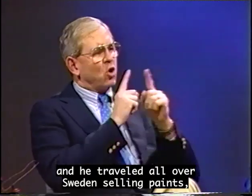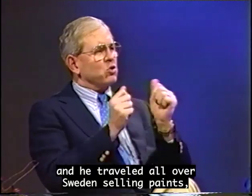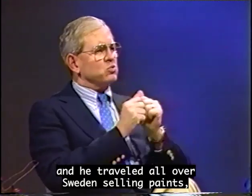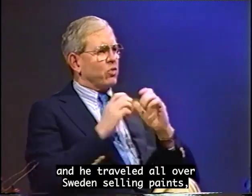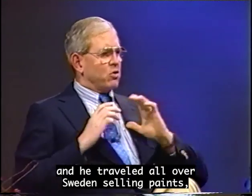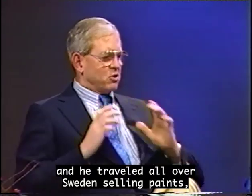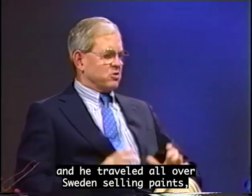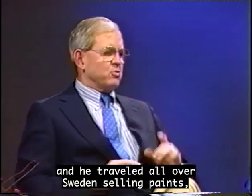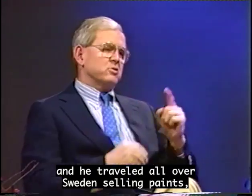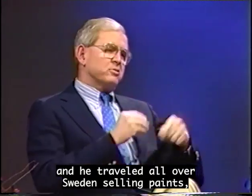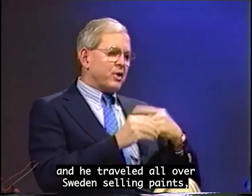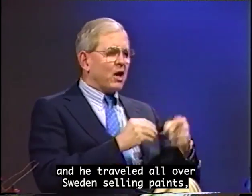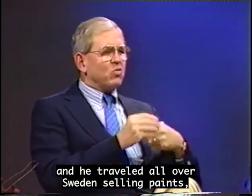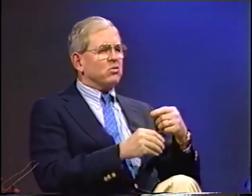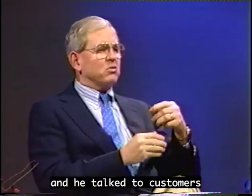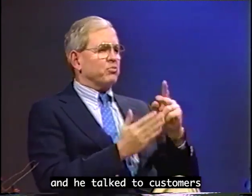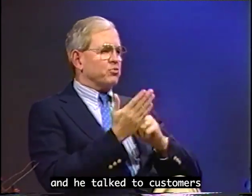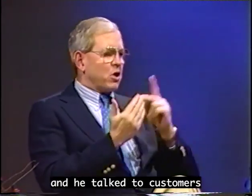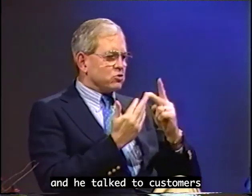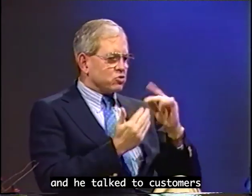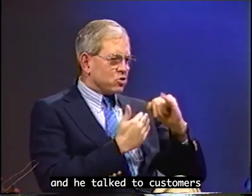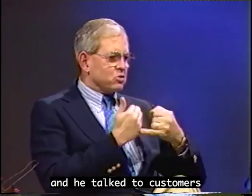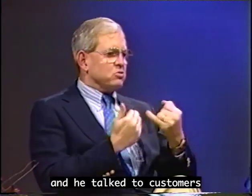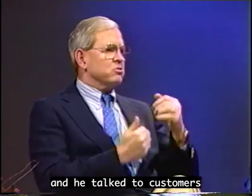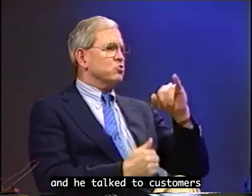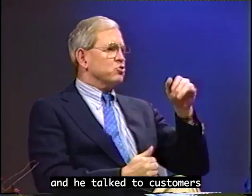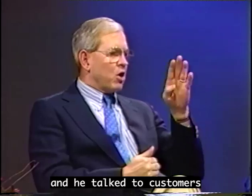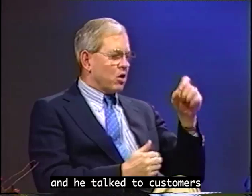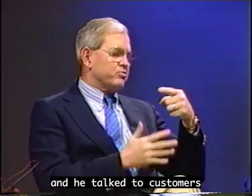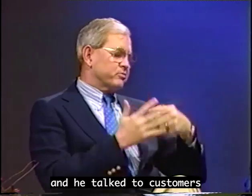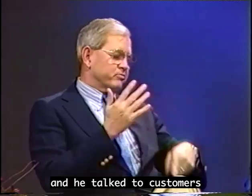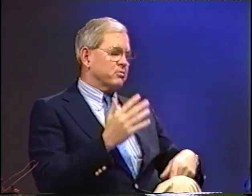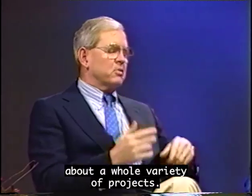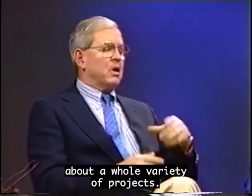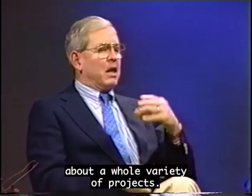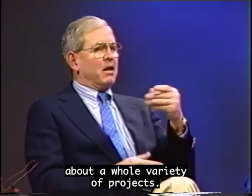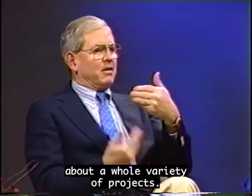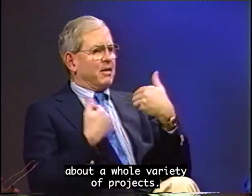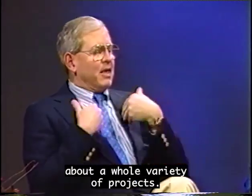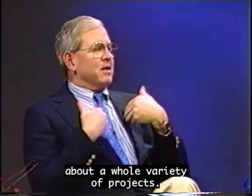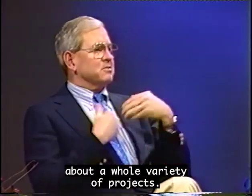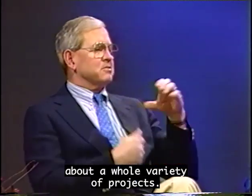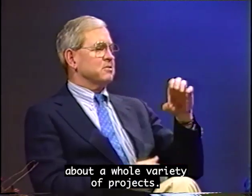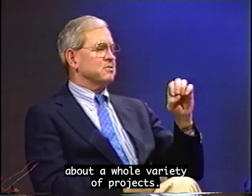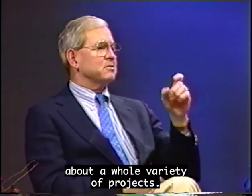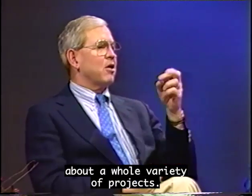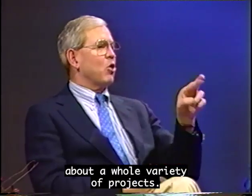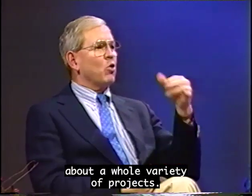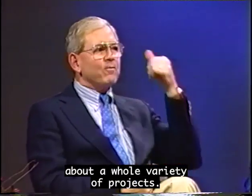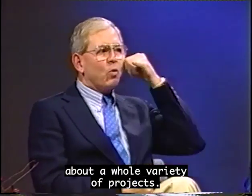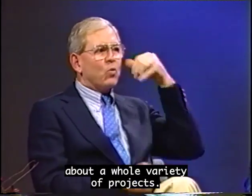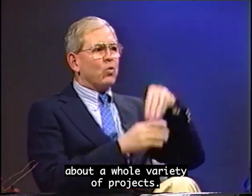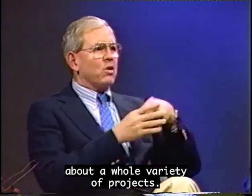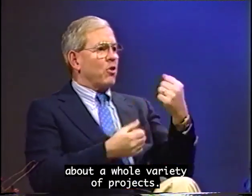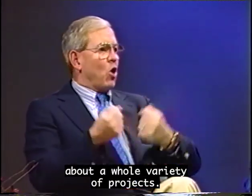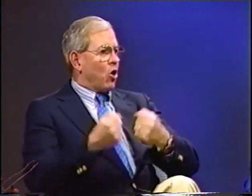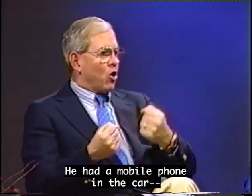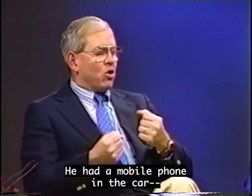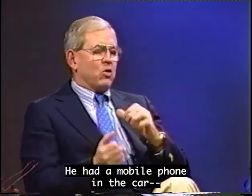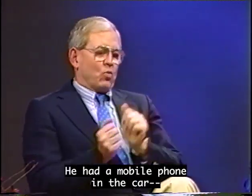over Sweden selling paints, and he talked to customers about a whole variety of projects.